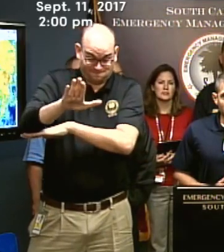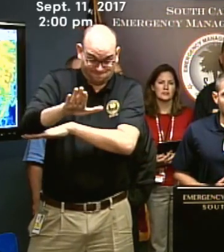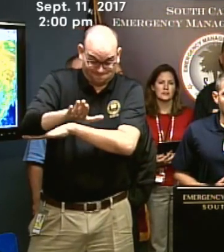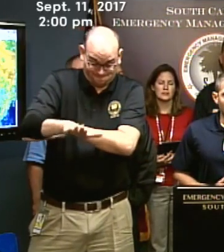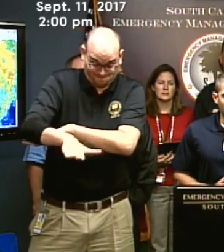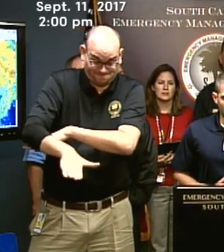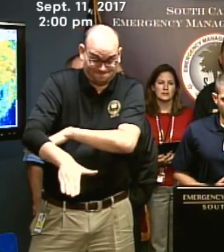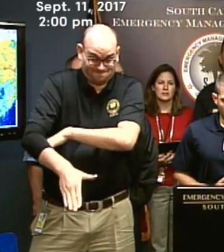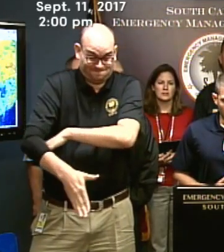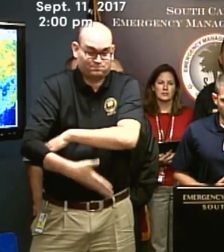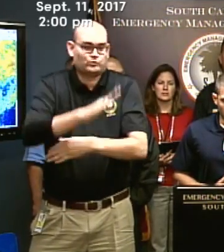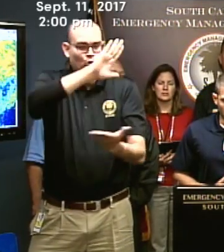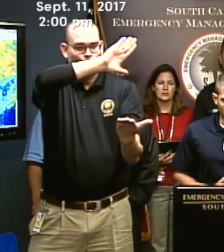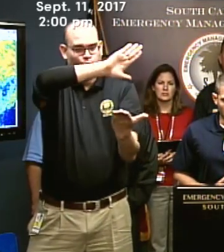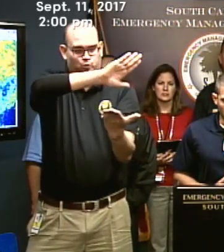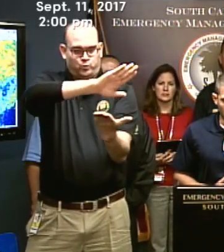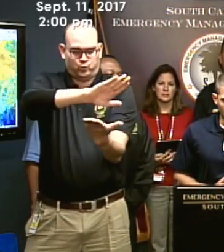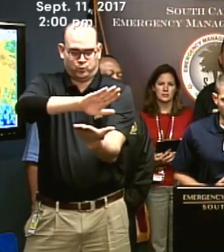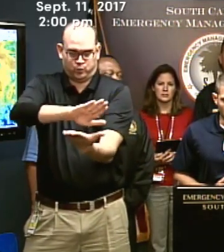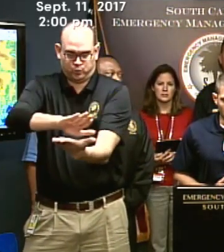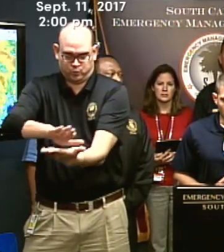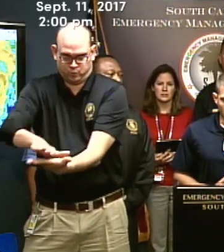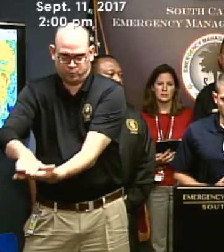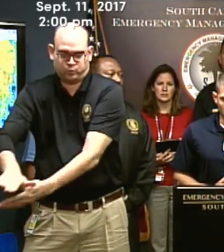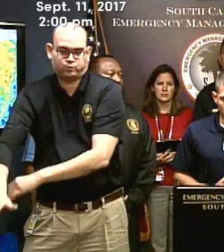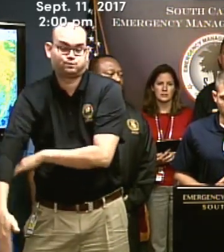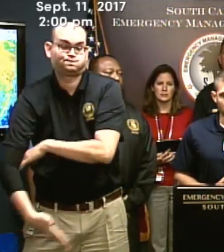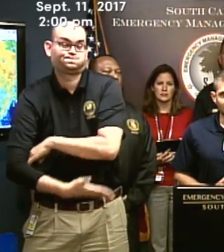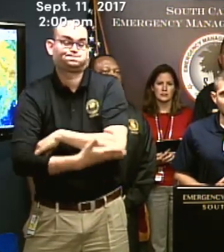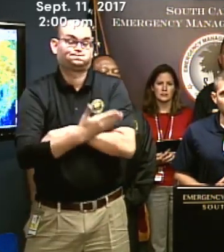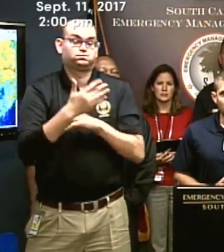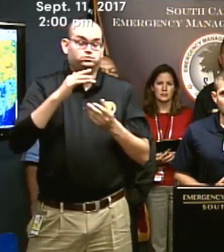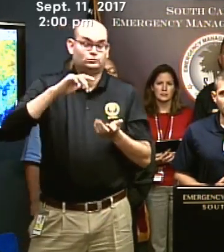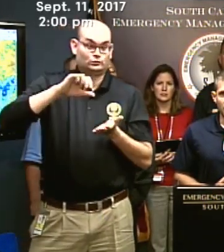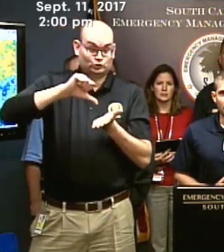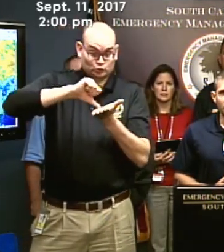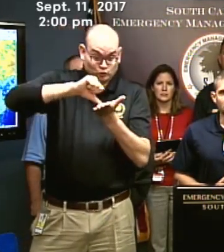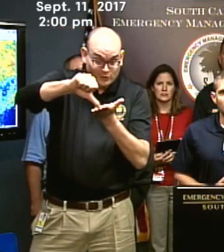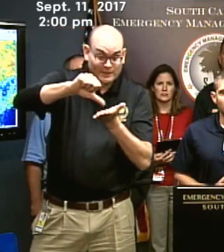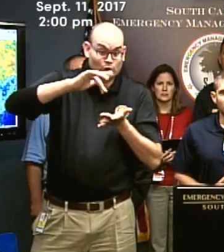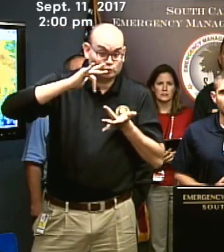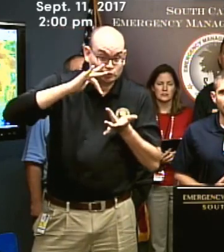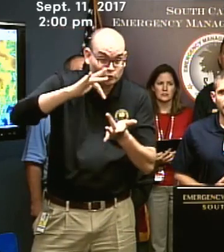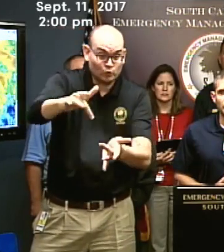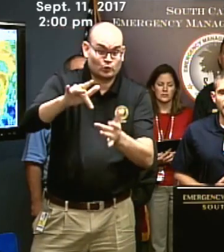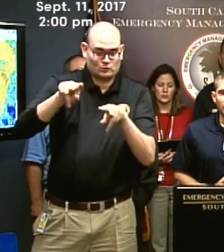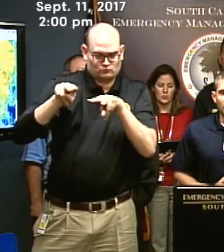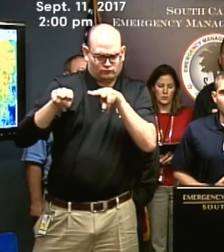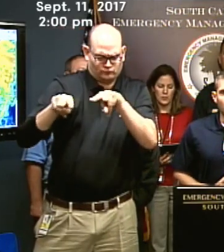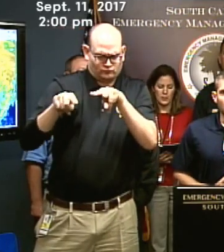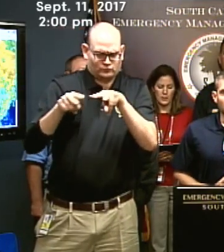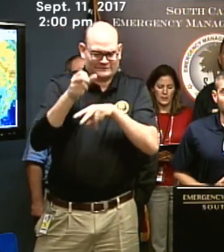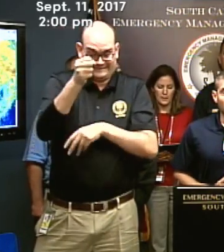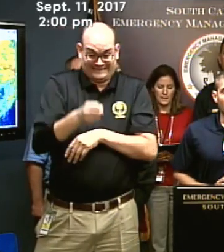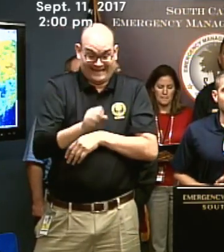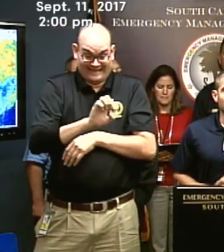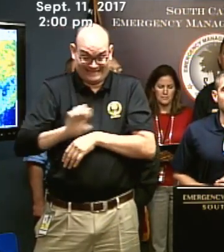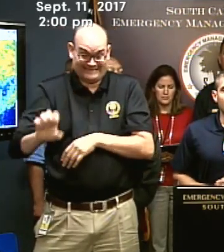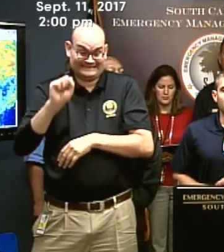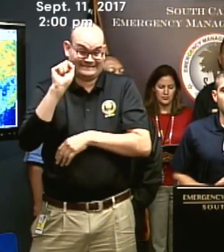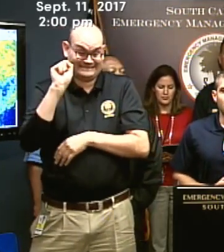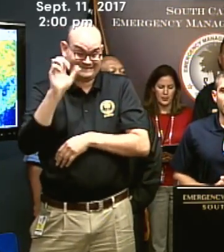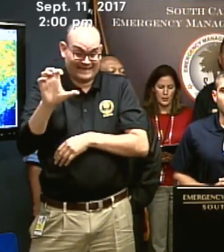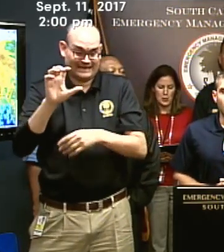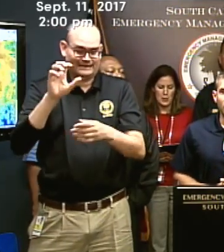other big concerns we have is for tornadoes. There's a tornado watch in effect until 10 p.m. for southeast South Carolina. We've also already